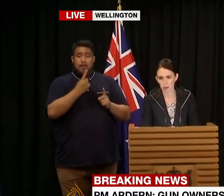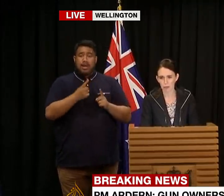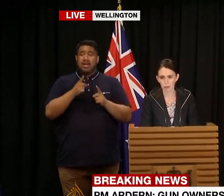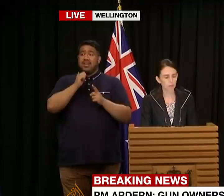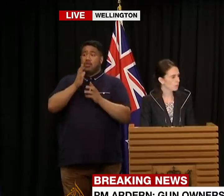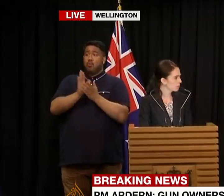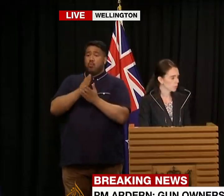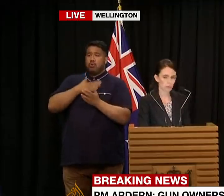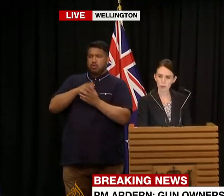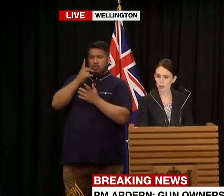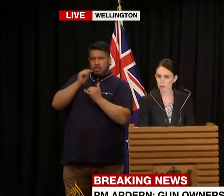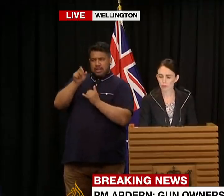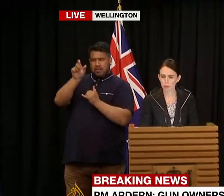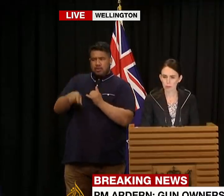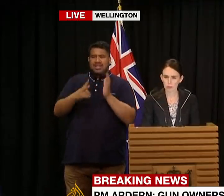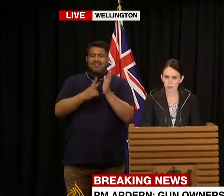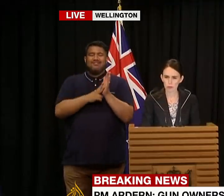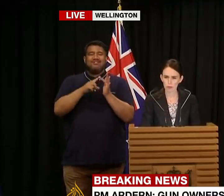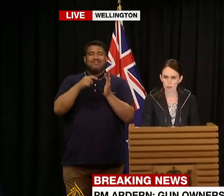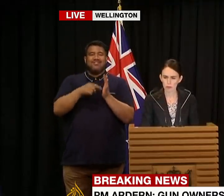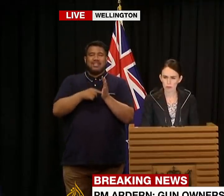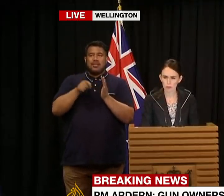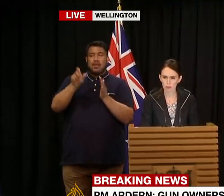face. Absolutely.